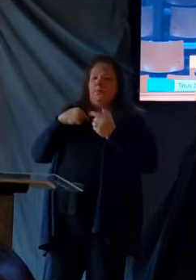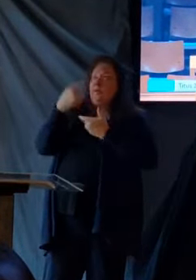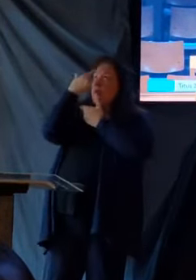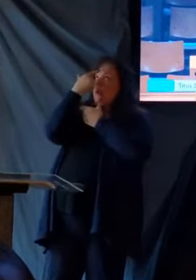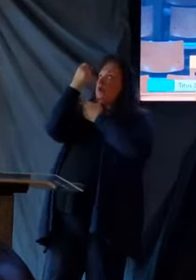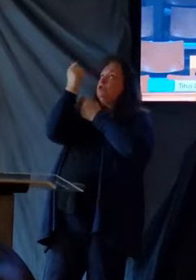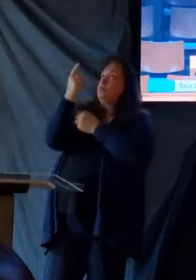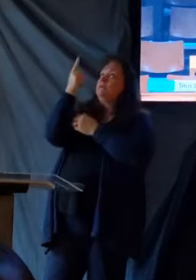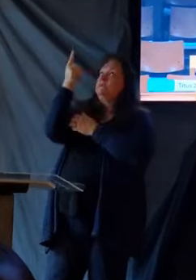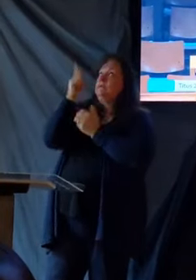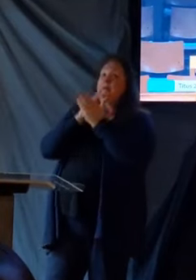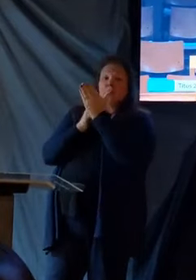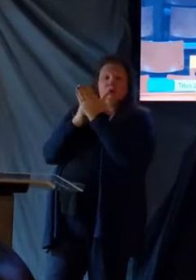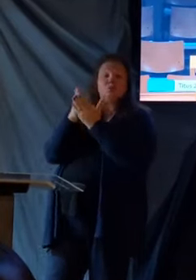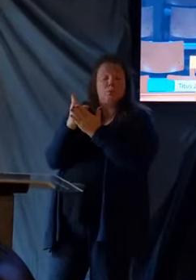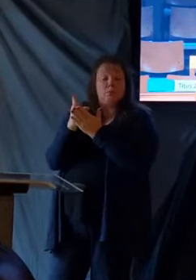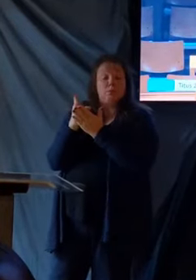the gospel,